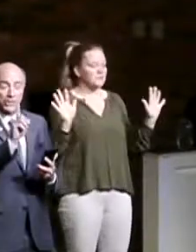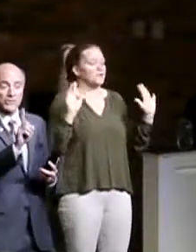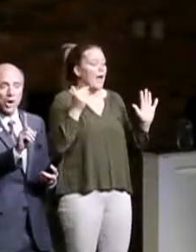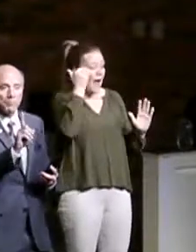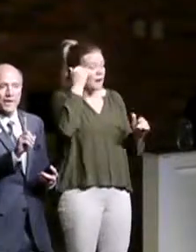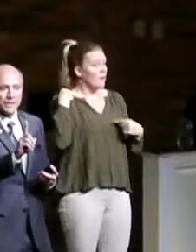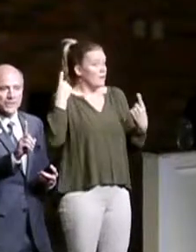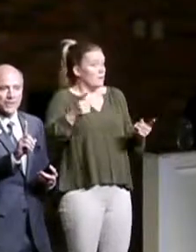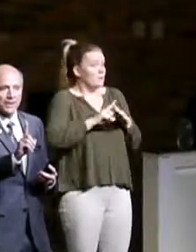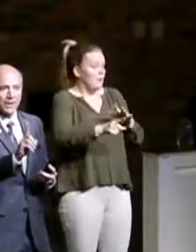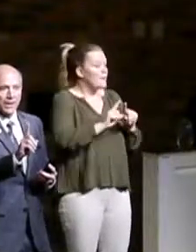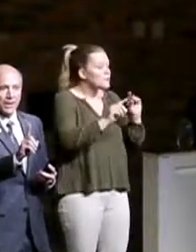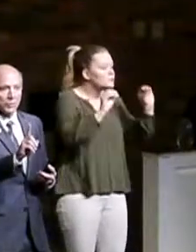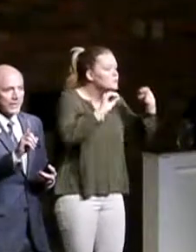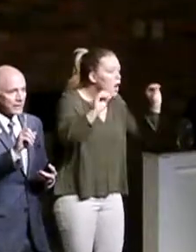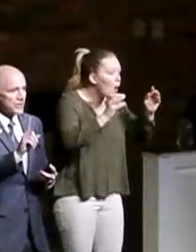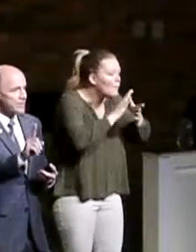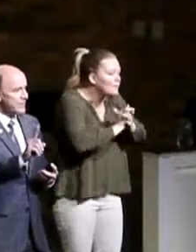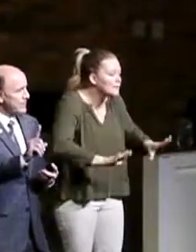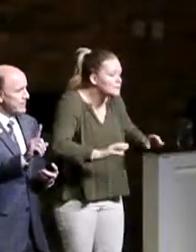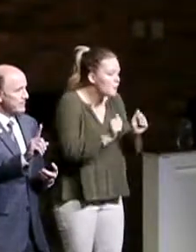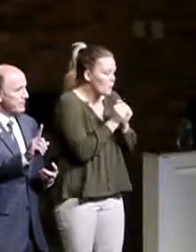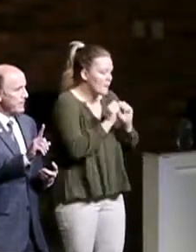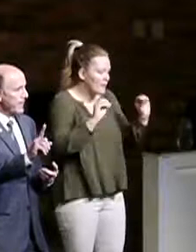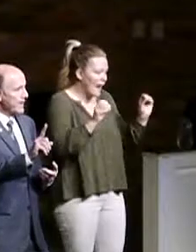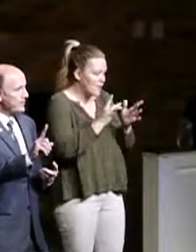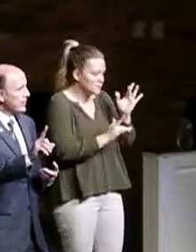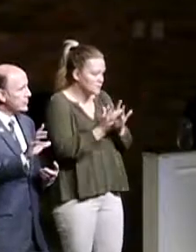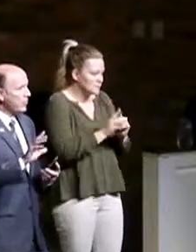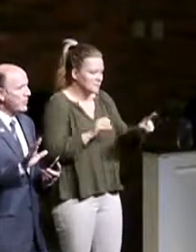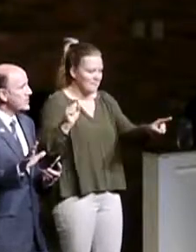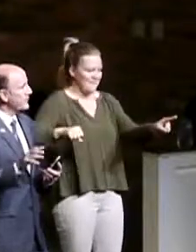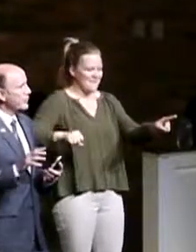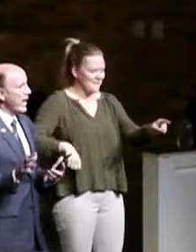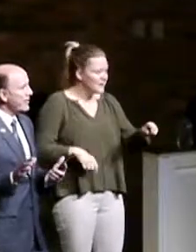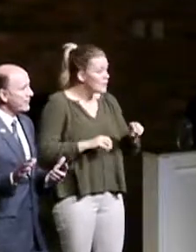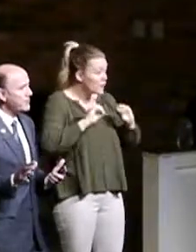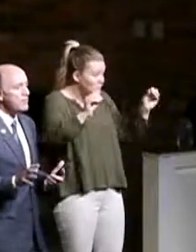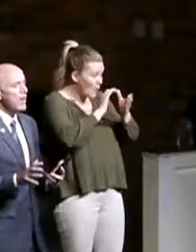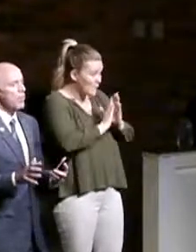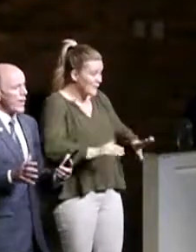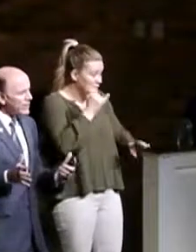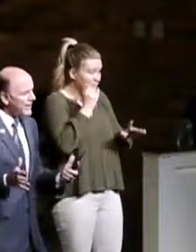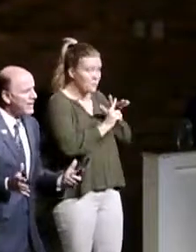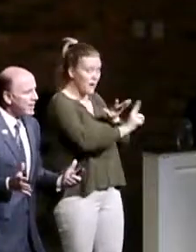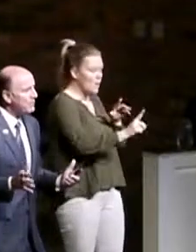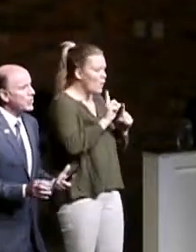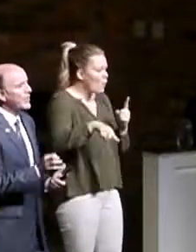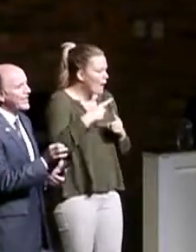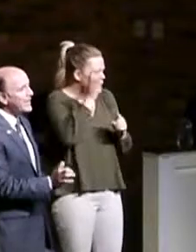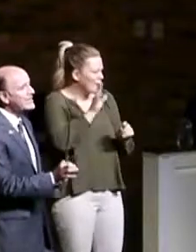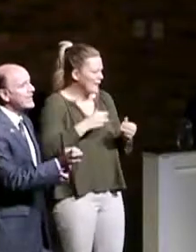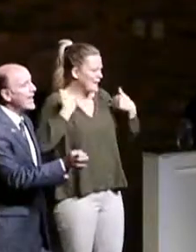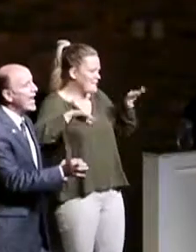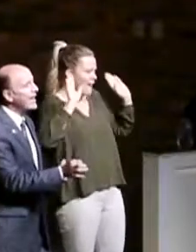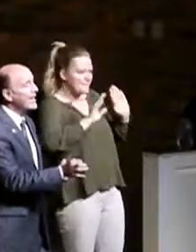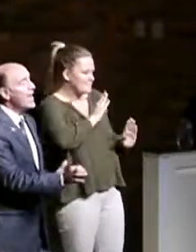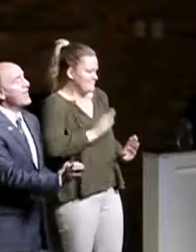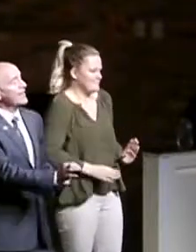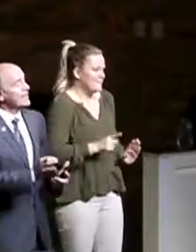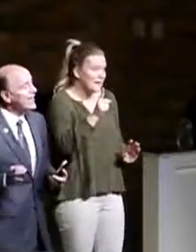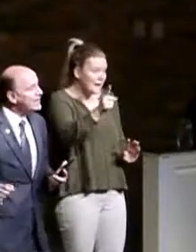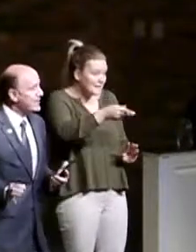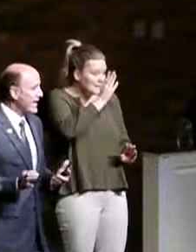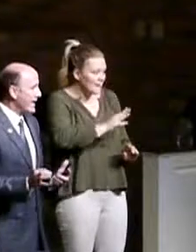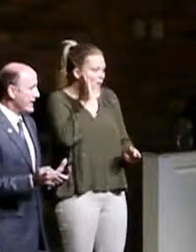from, because there's no peace without Jesus. There's no peace. If you're running from him, when will he give up on you? He is the God